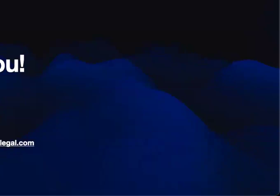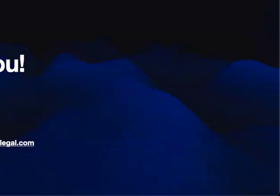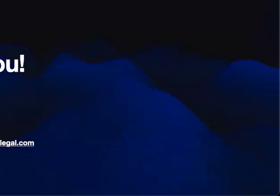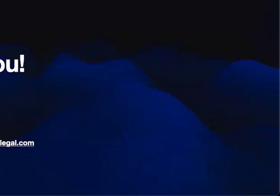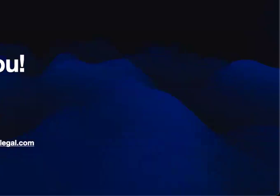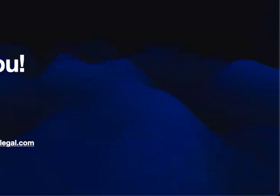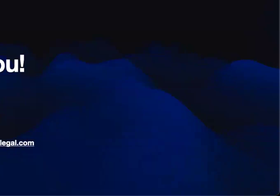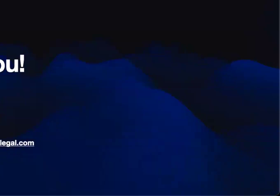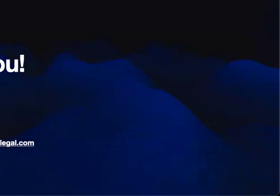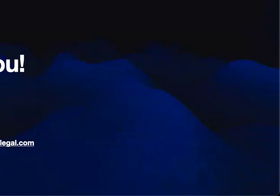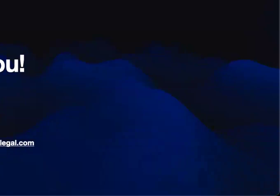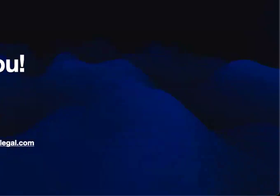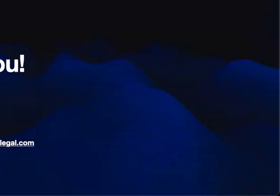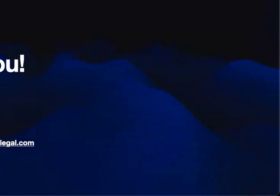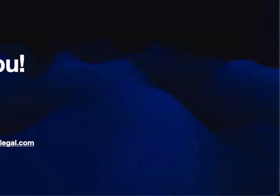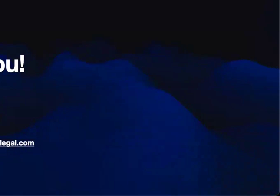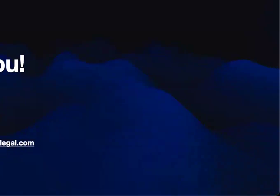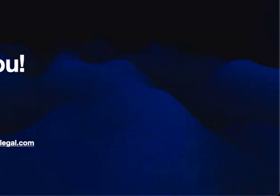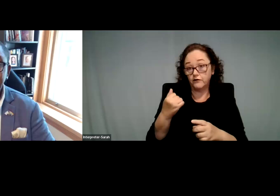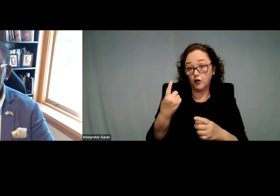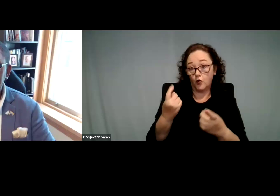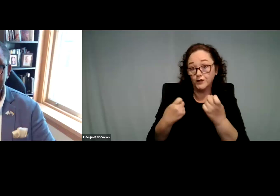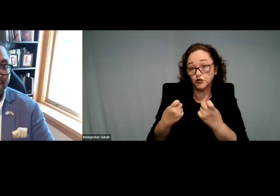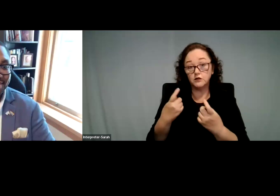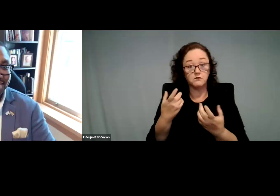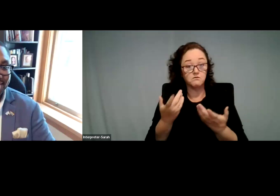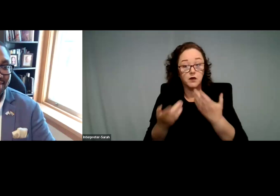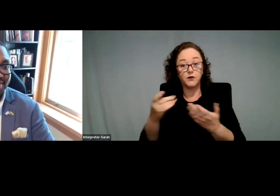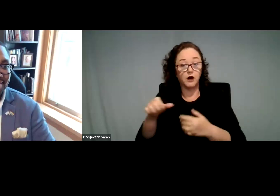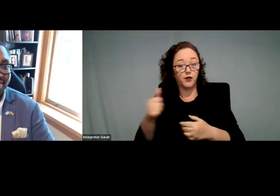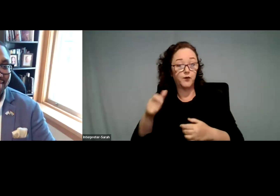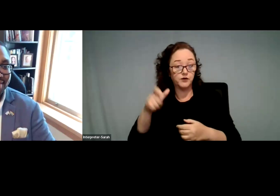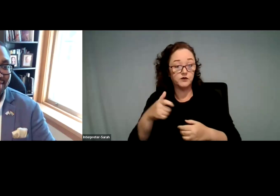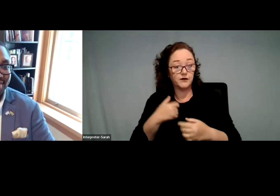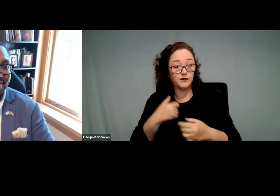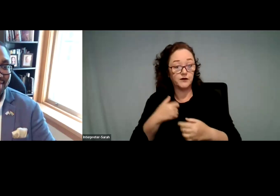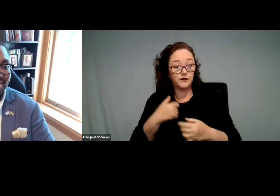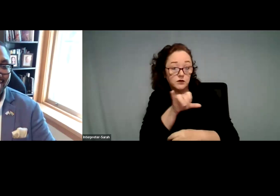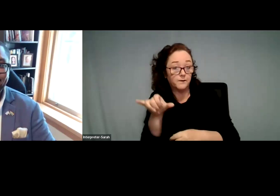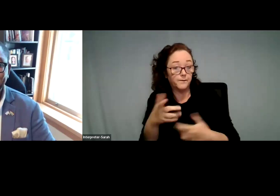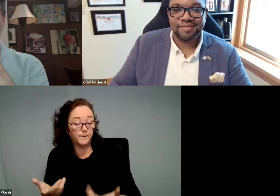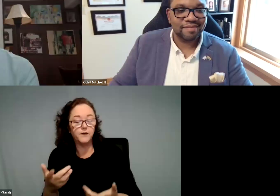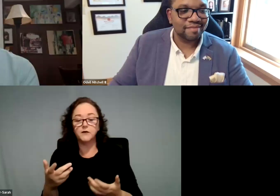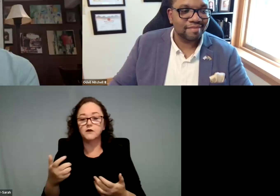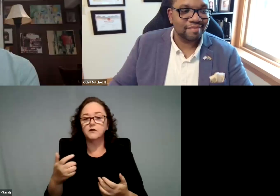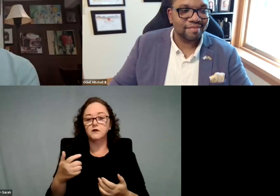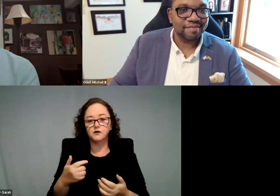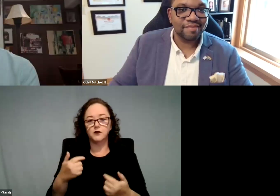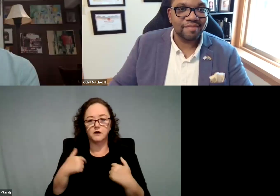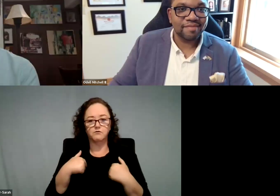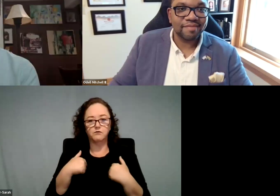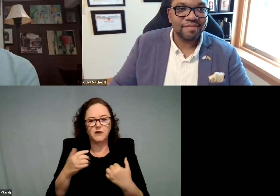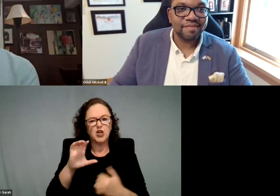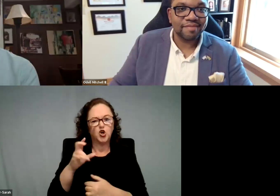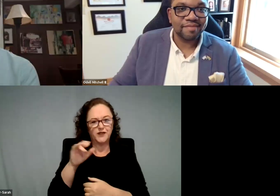question, others might share it. But thank you so much for that, Odell. That was great. Chris, I am going to go ahead and spotlight you and pass it over